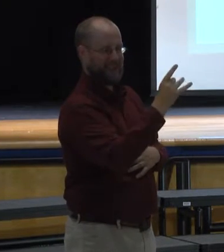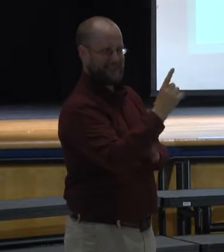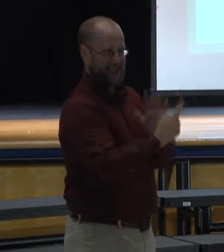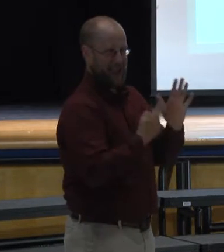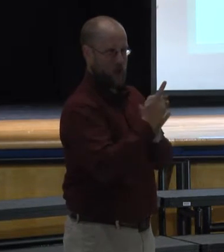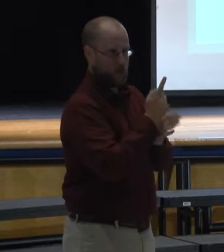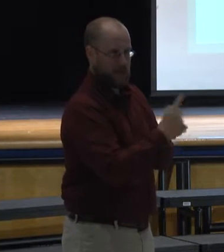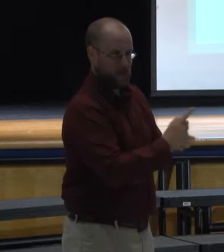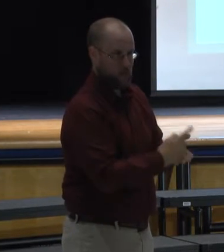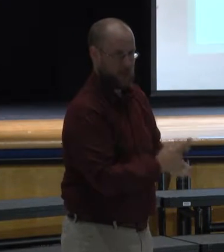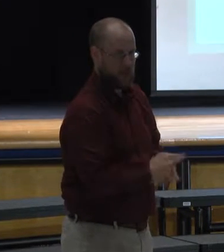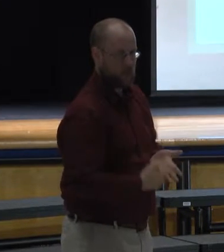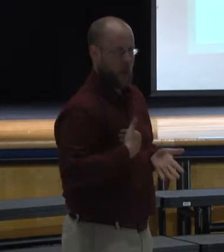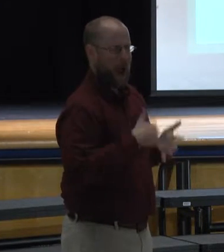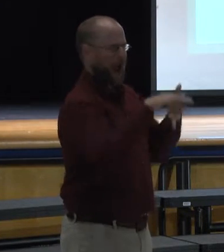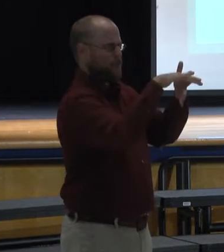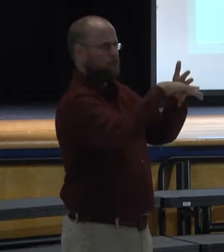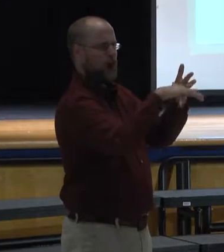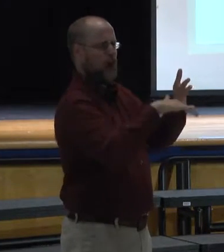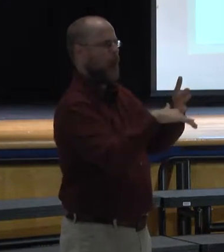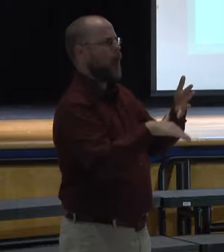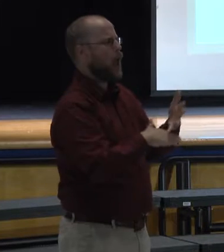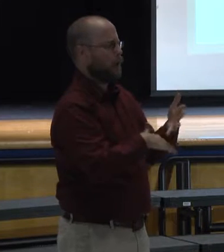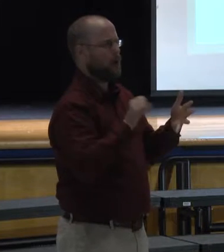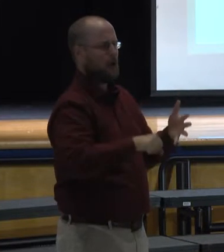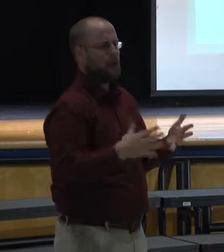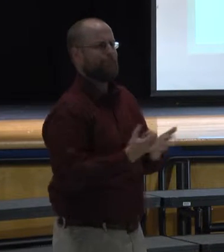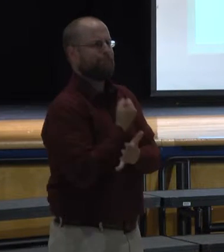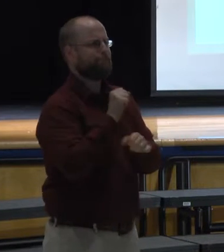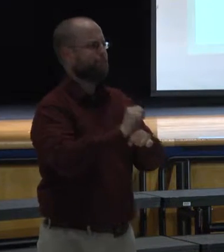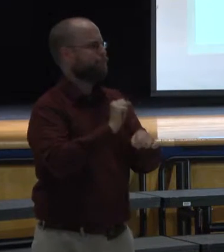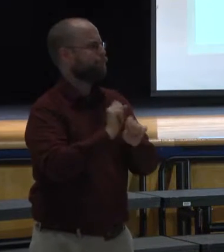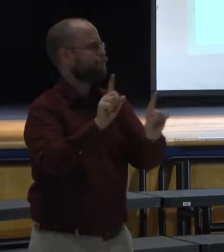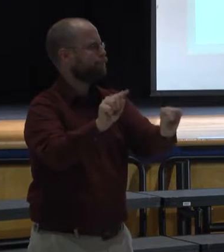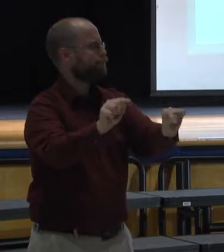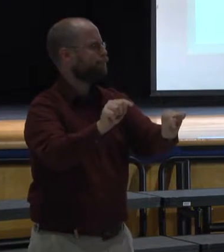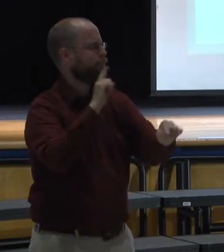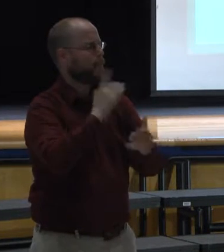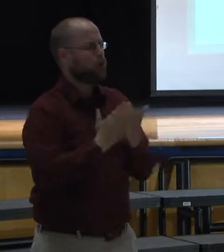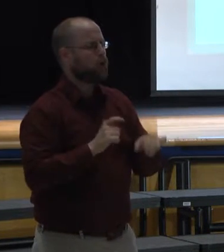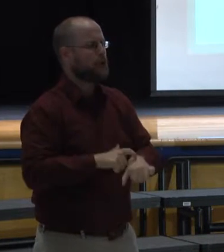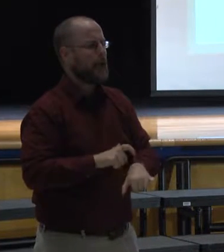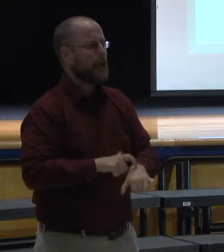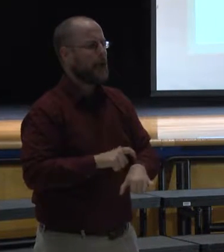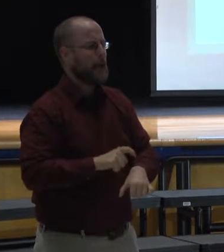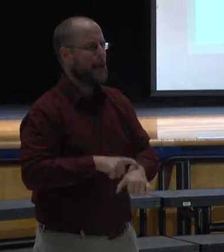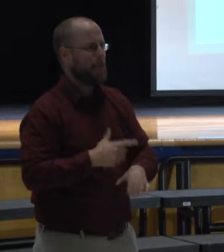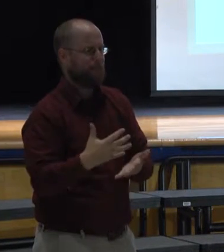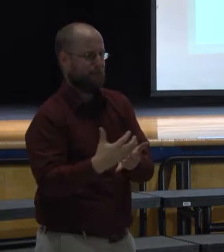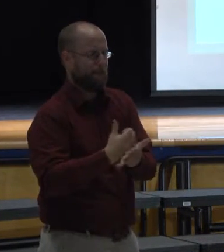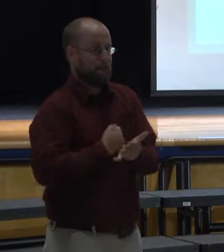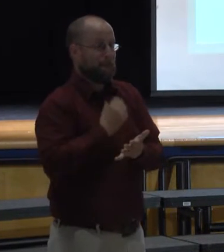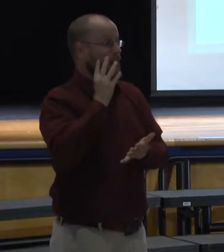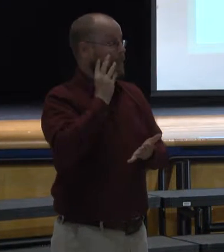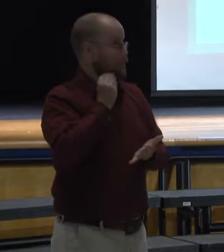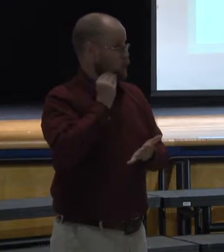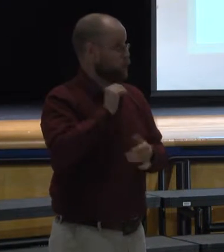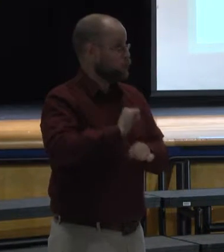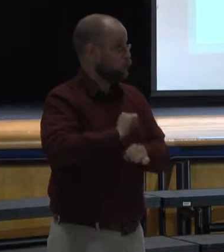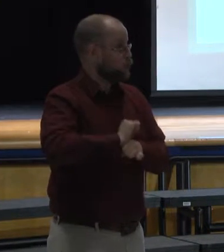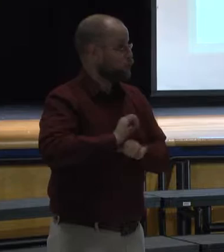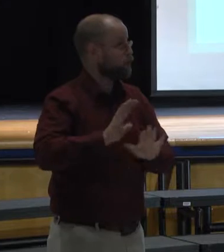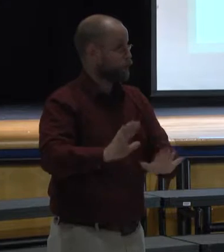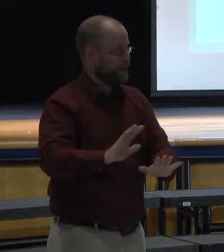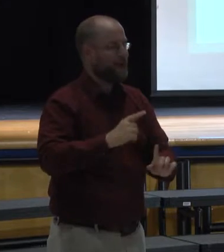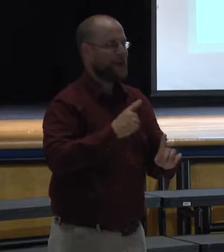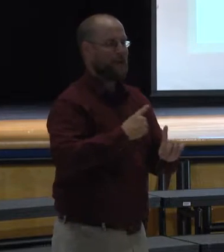between classes or on mornings or afternoons when they don't have classes to maybe work part-time, gain some valuable work experience, and